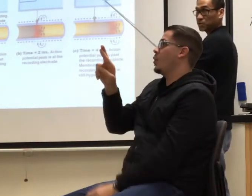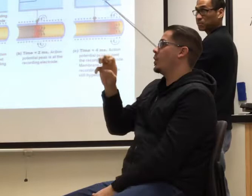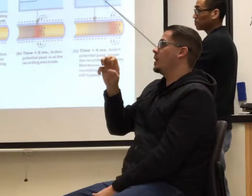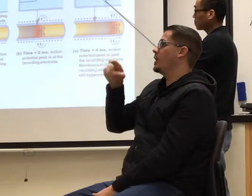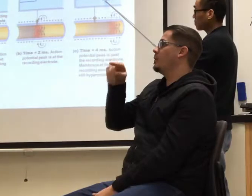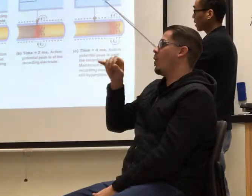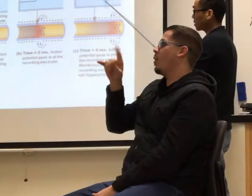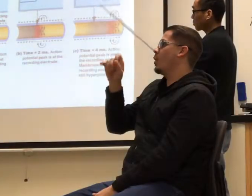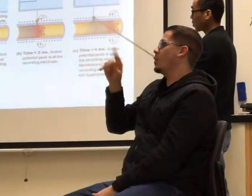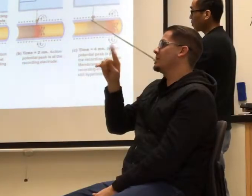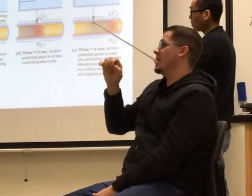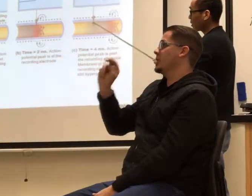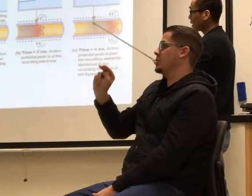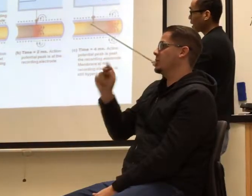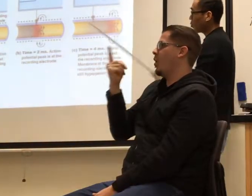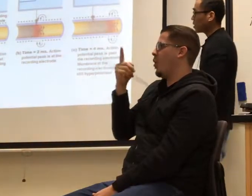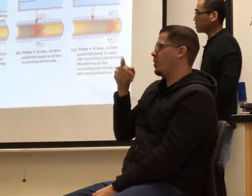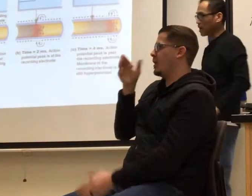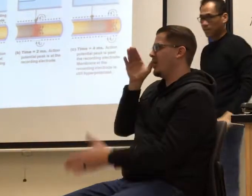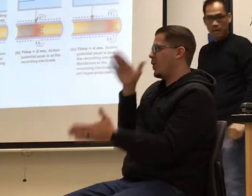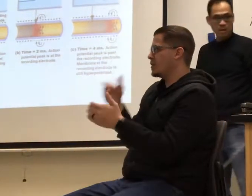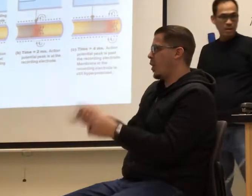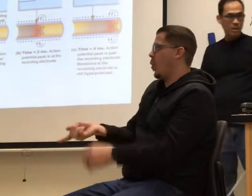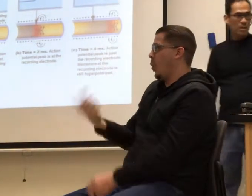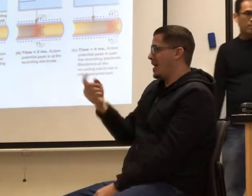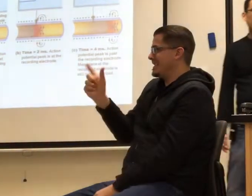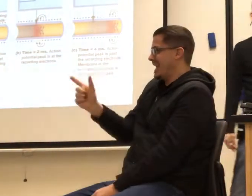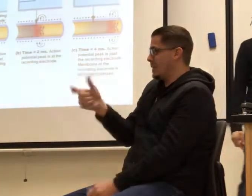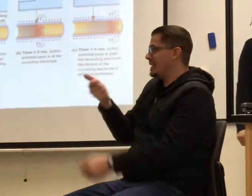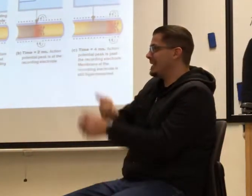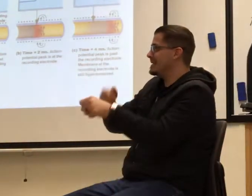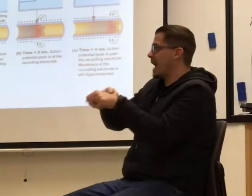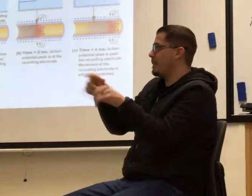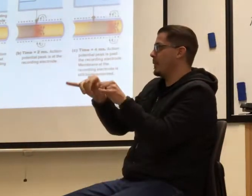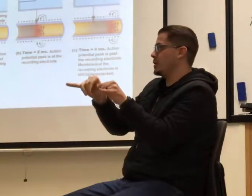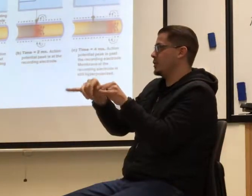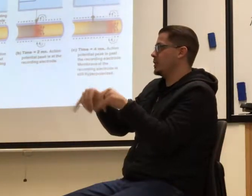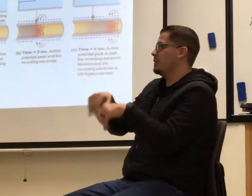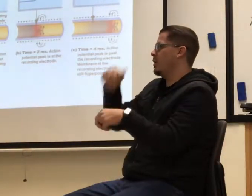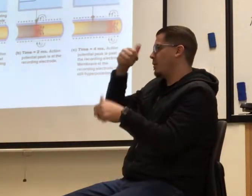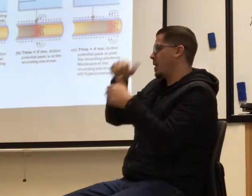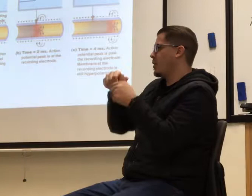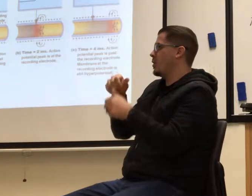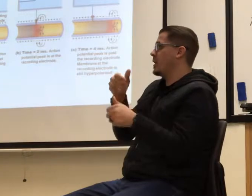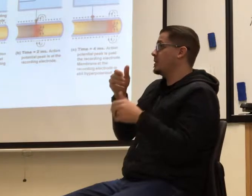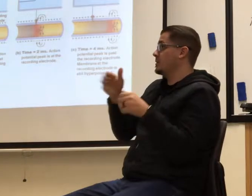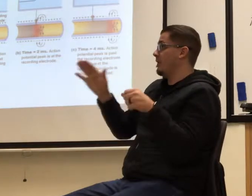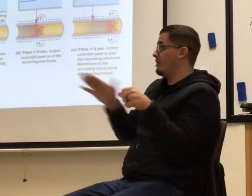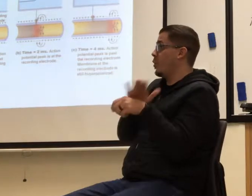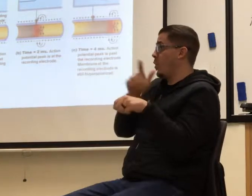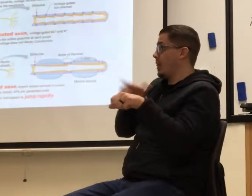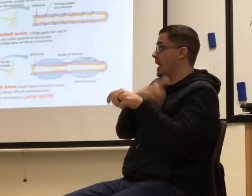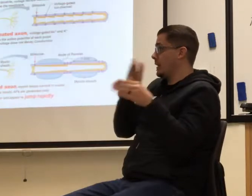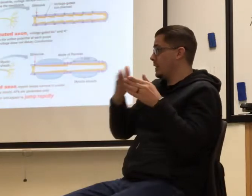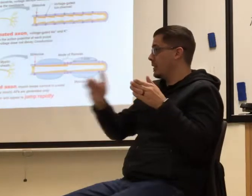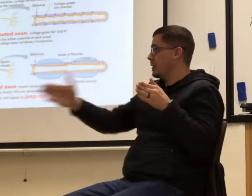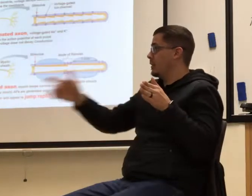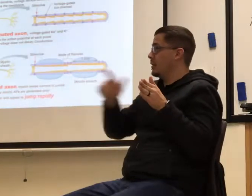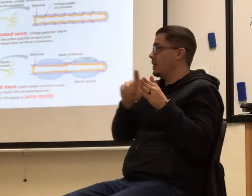repolarization. Okay? So we're only looking at one segment. But let's remember that it's propagating down the entire length